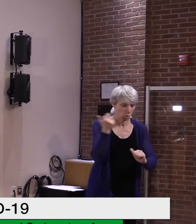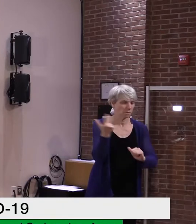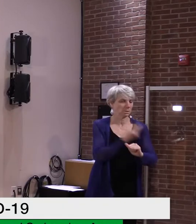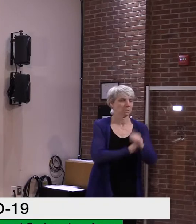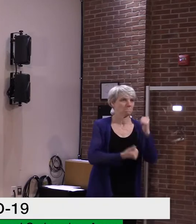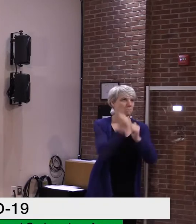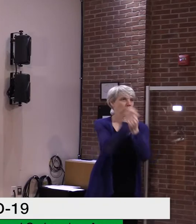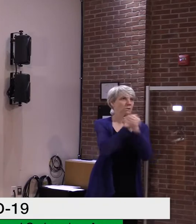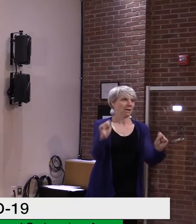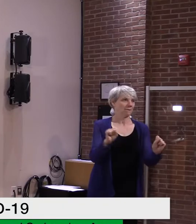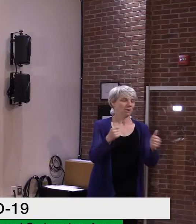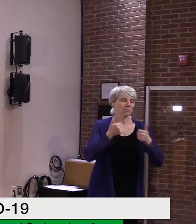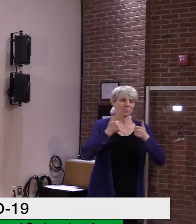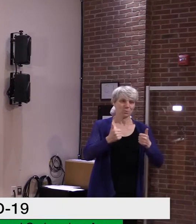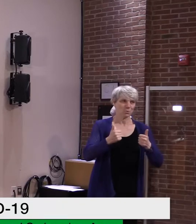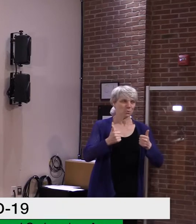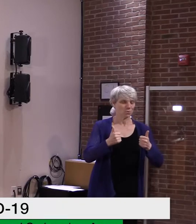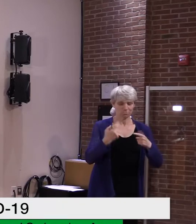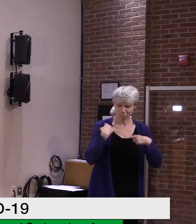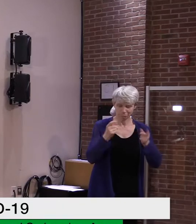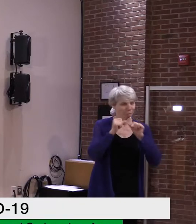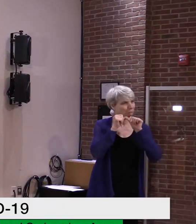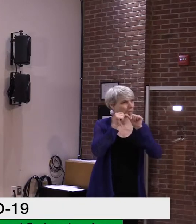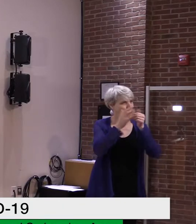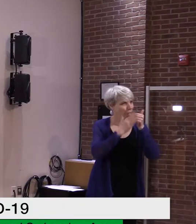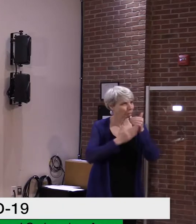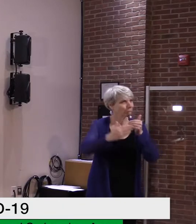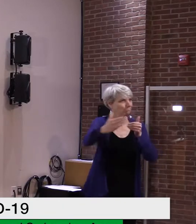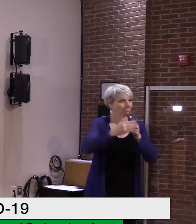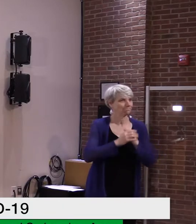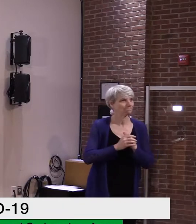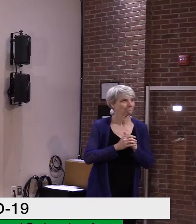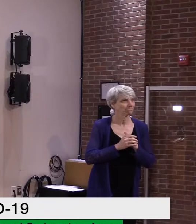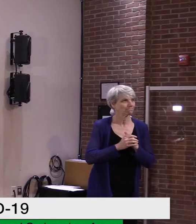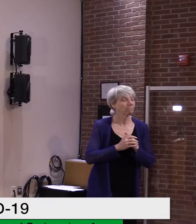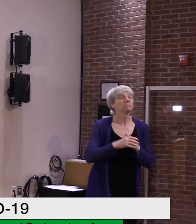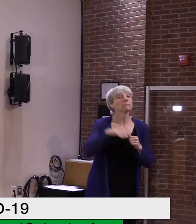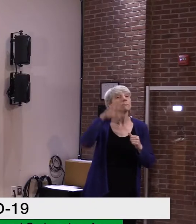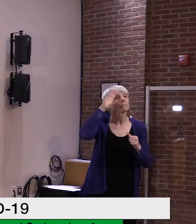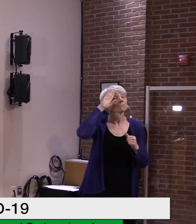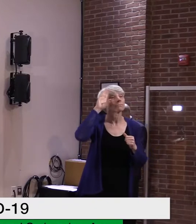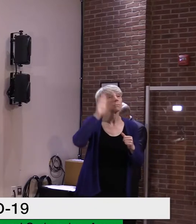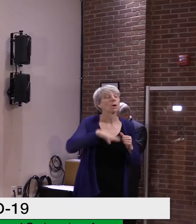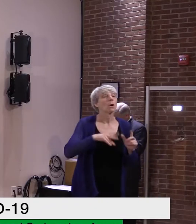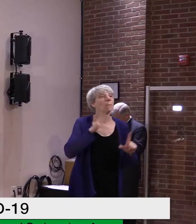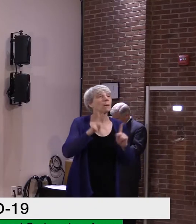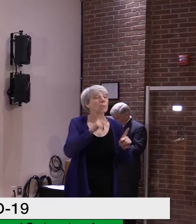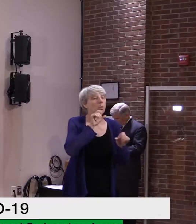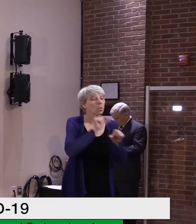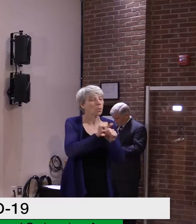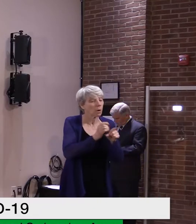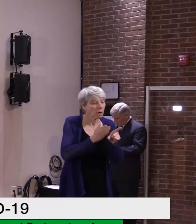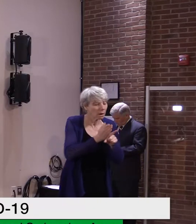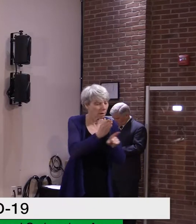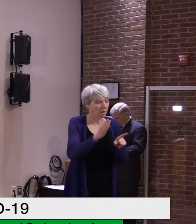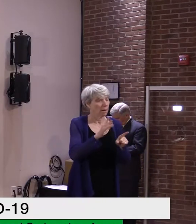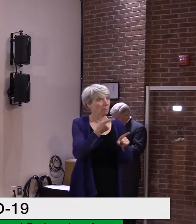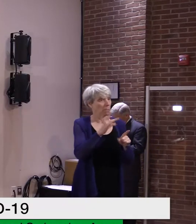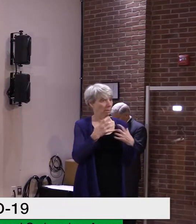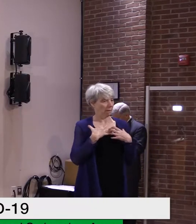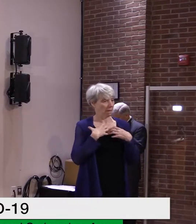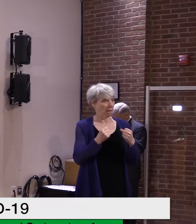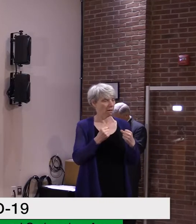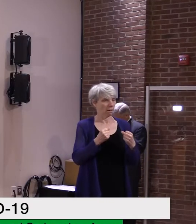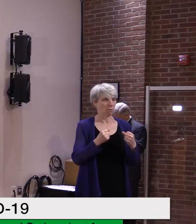success. The fact is, public health experts are getting increasingly concerned about a summer surge in the